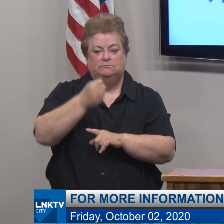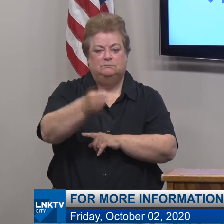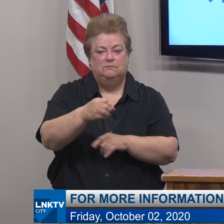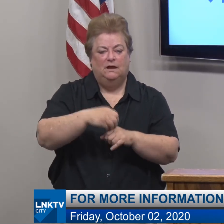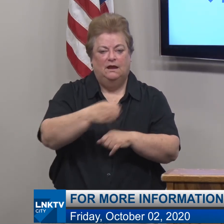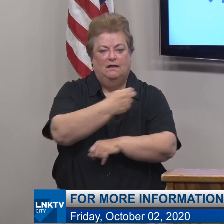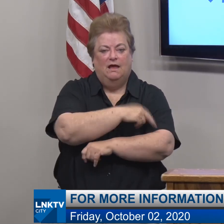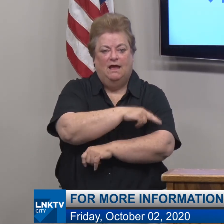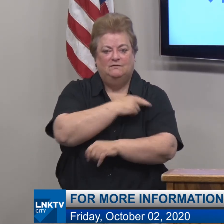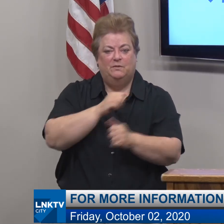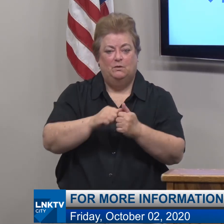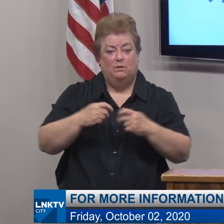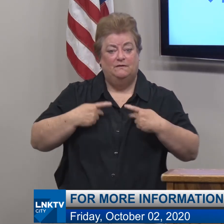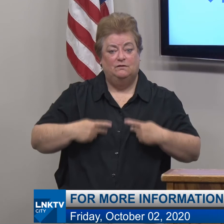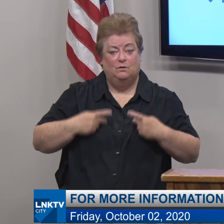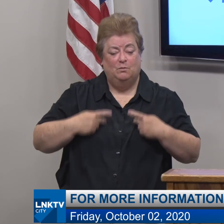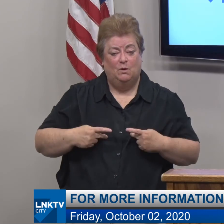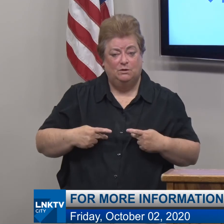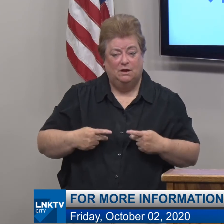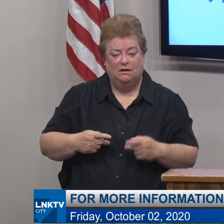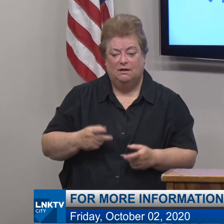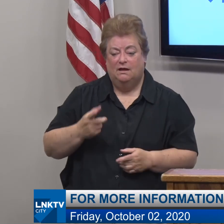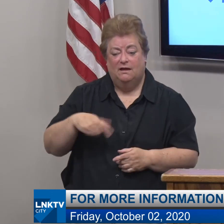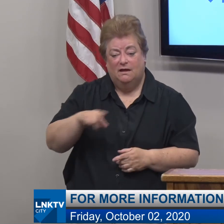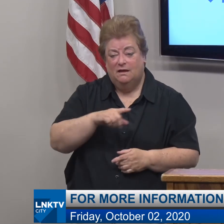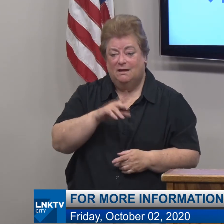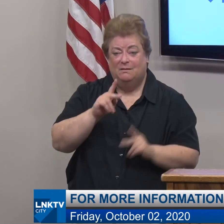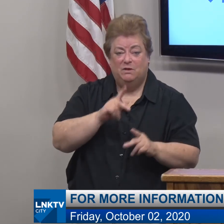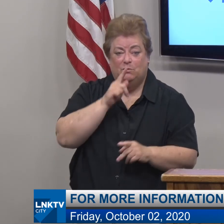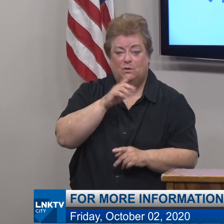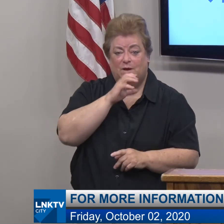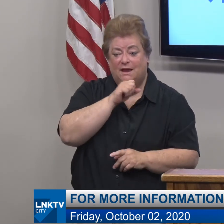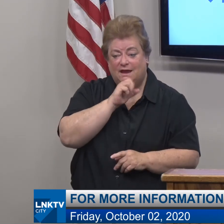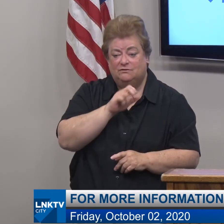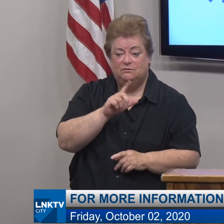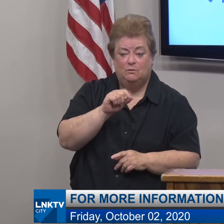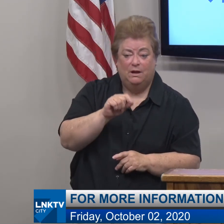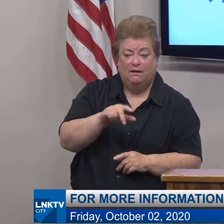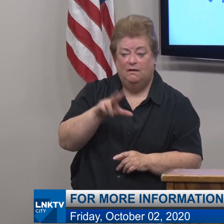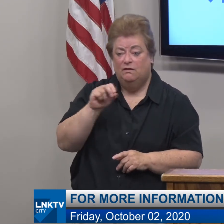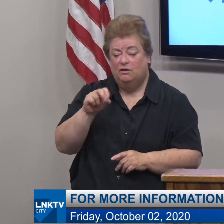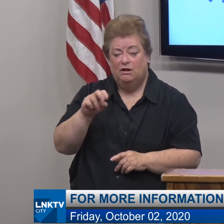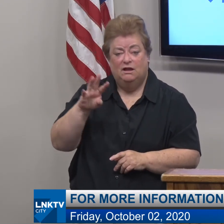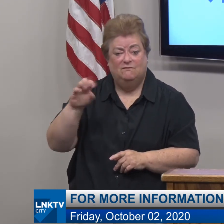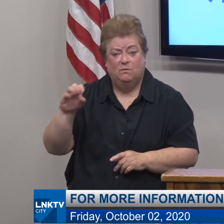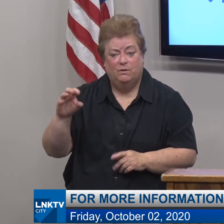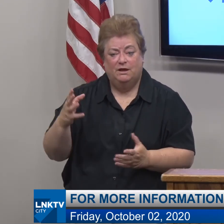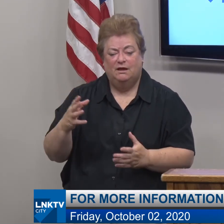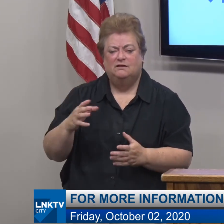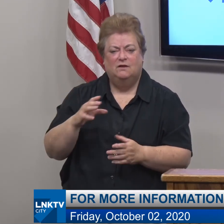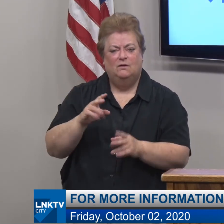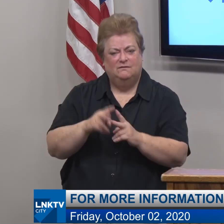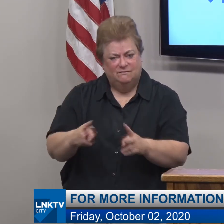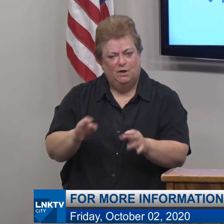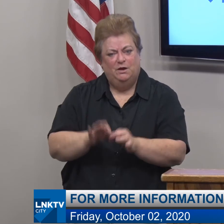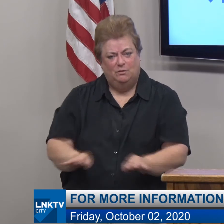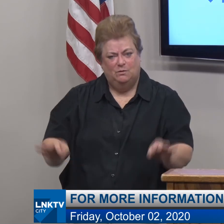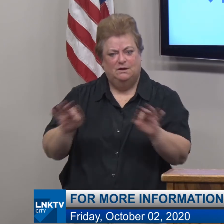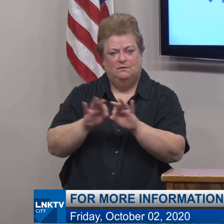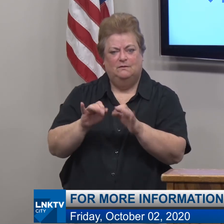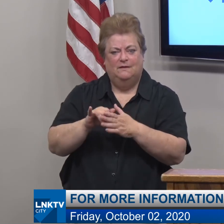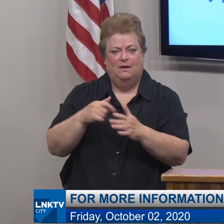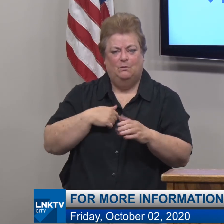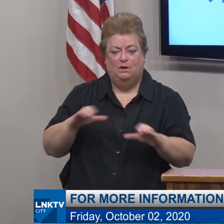with pneumonia. And these are people in their 20s, 30s, and 40s. So it is critical that we do everything